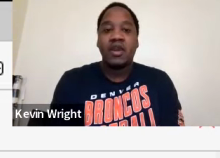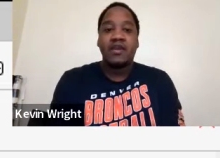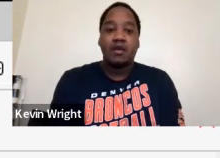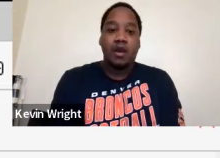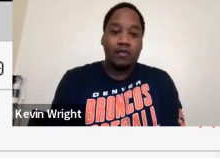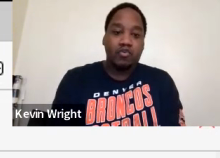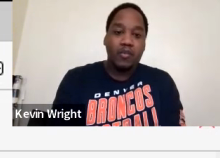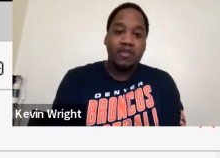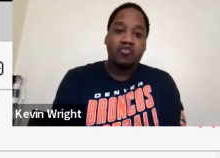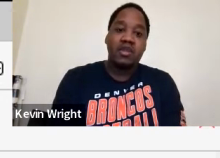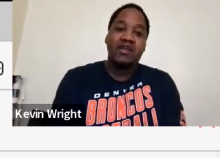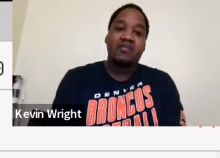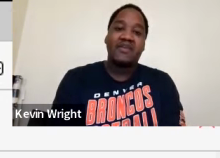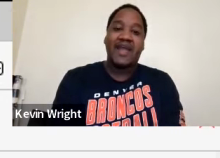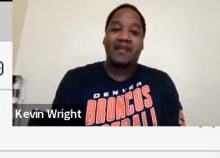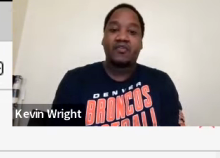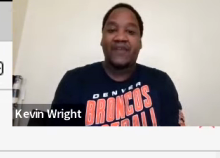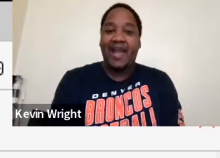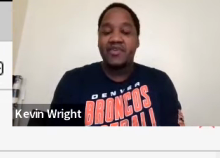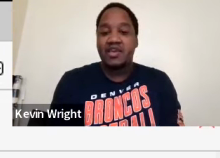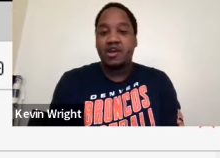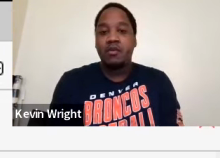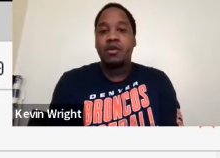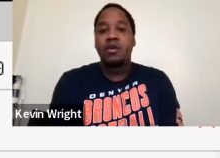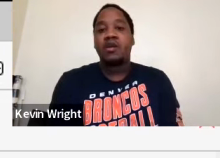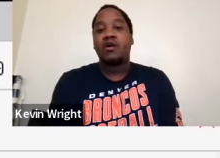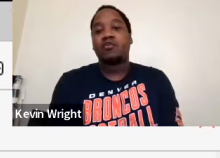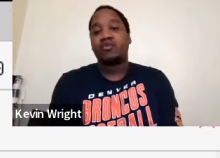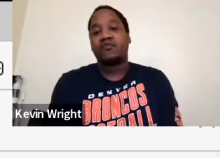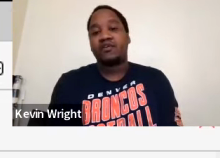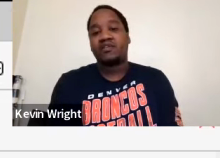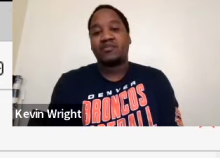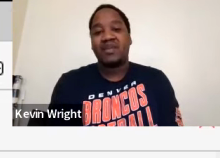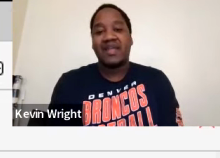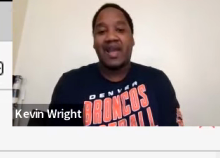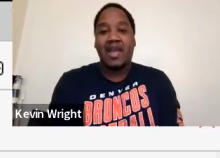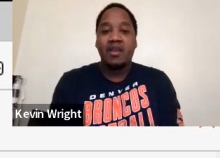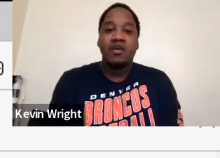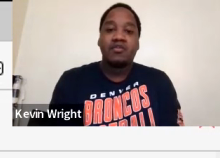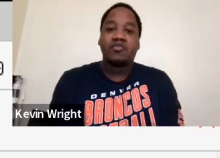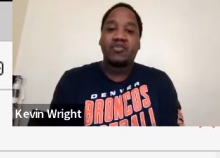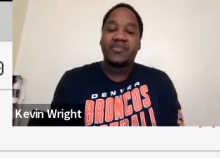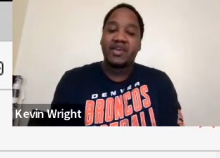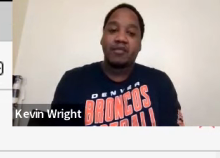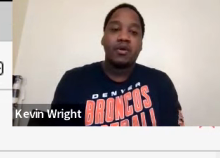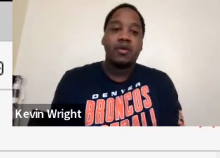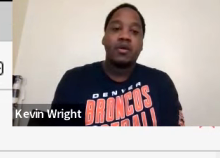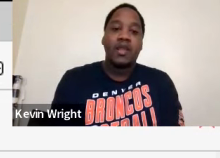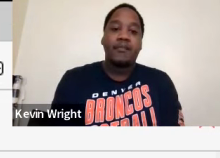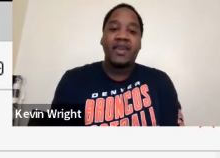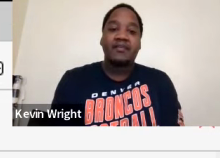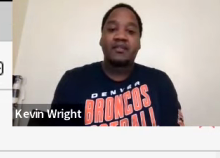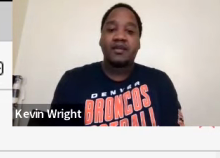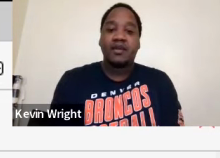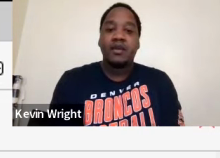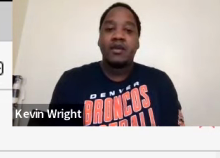21st. On October the 20th, it could be 9 to 5 p.m. And on the 21st, it could be 9 to 3 p.m.